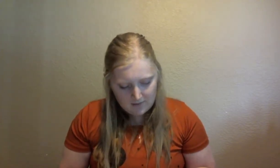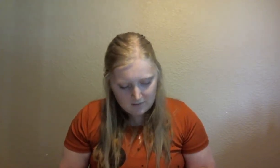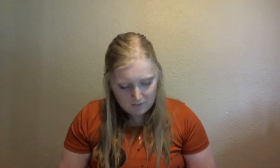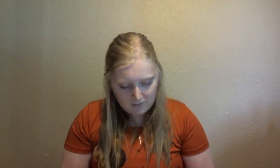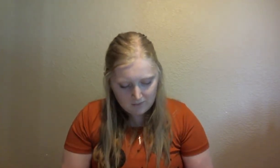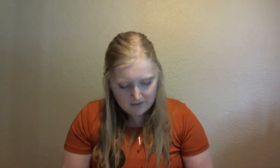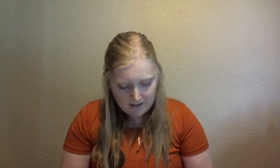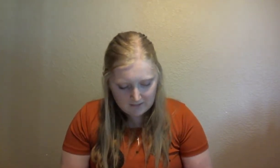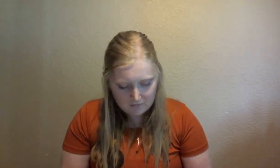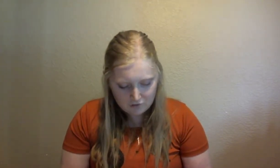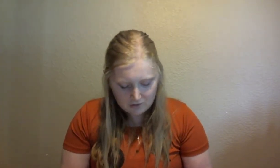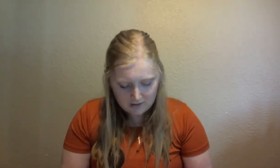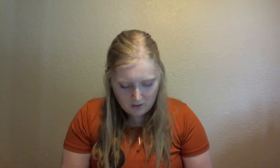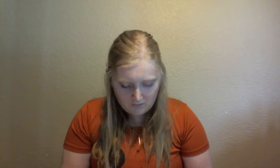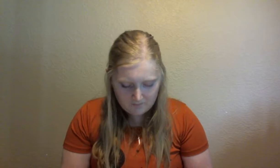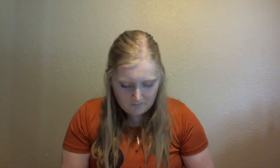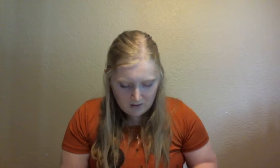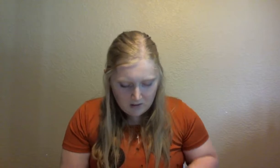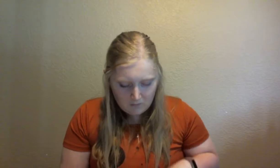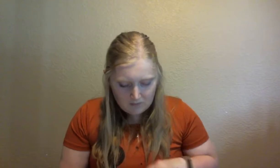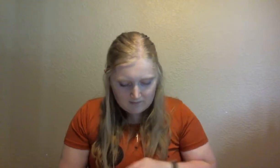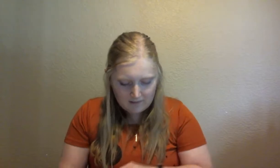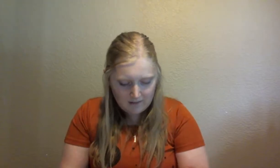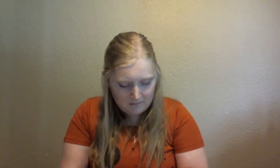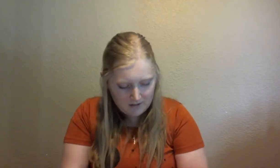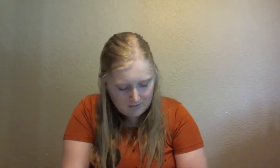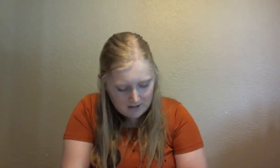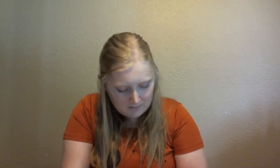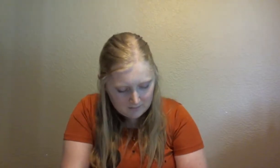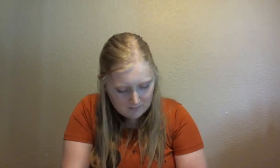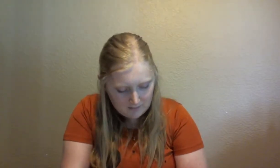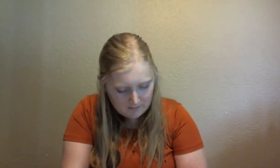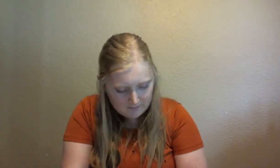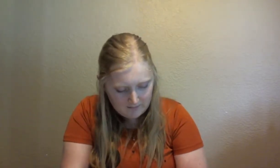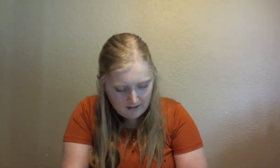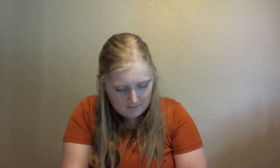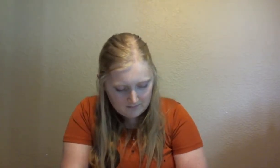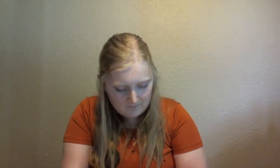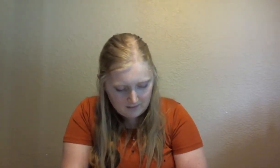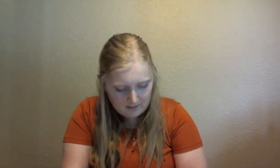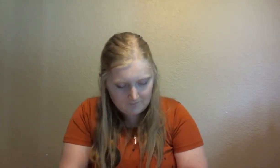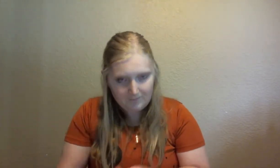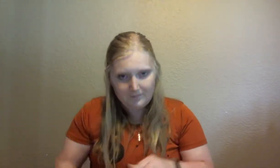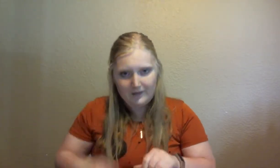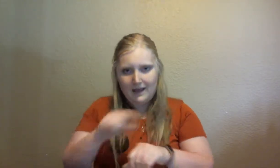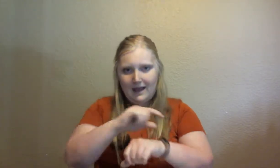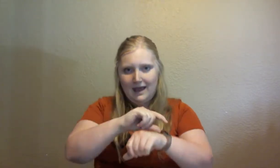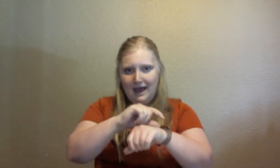the crew began its journey home. Once Columbia re-entered the Earth's atmosphere,